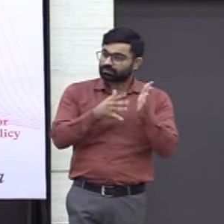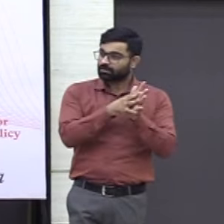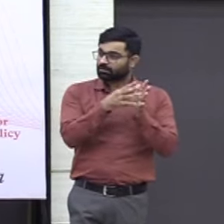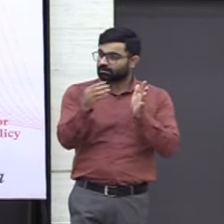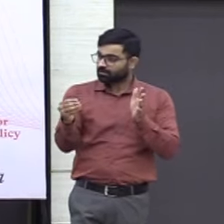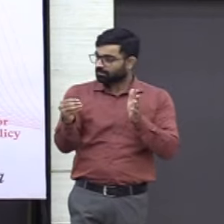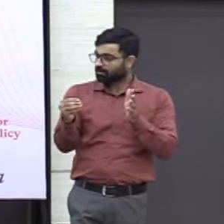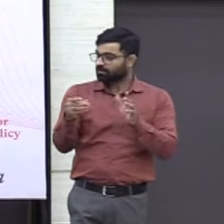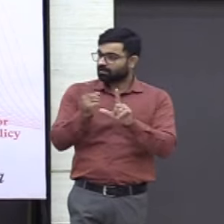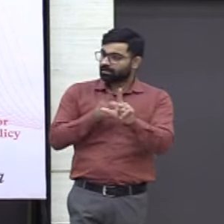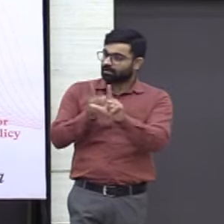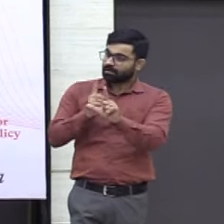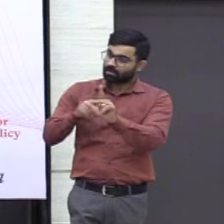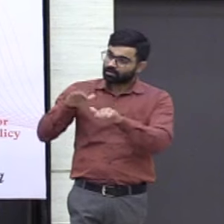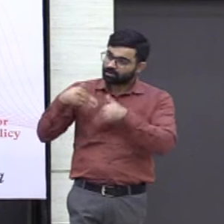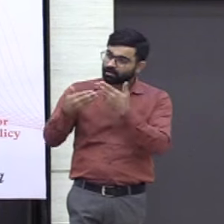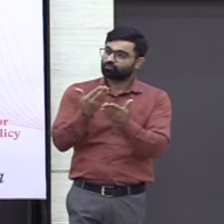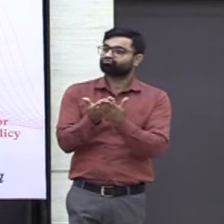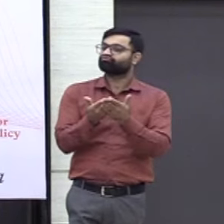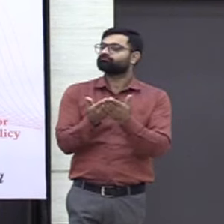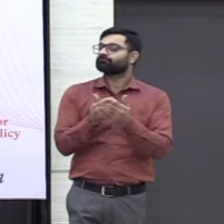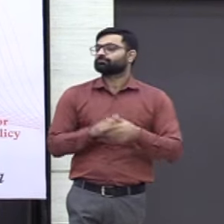by every European country.